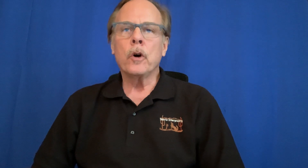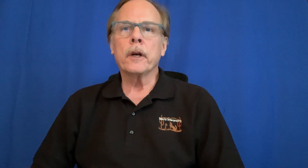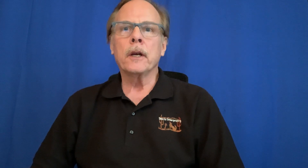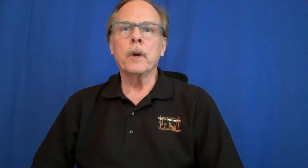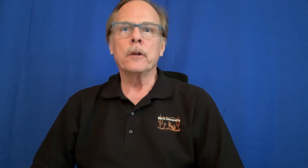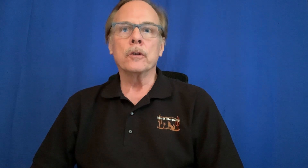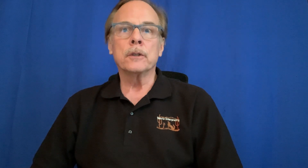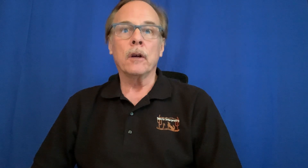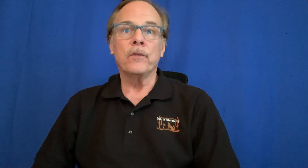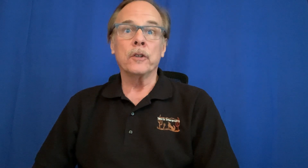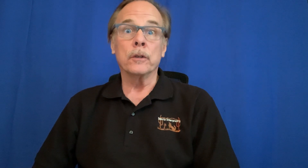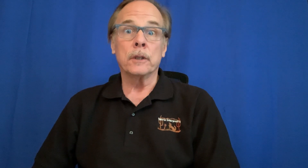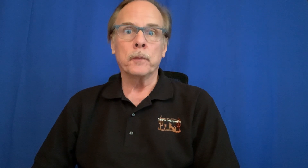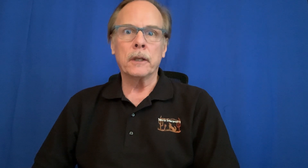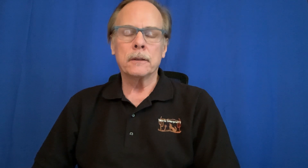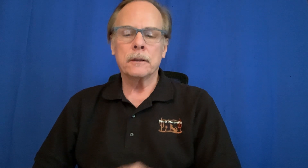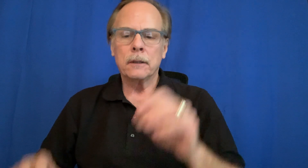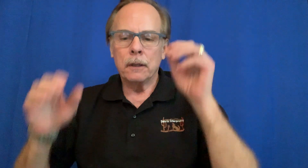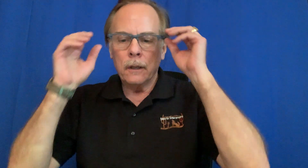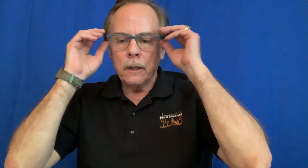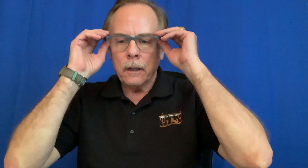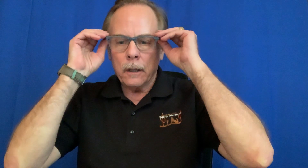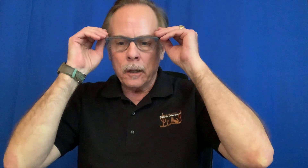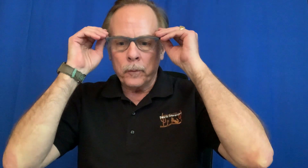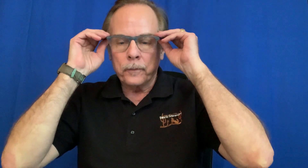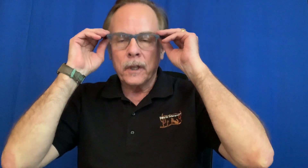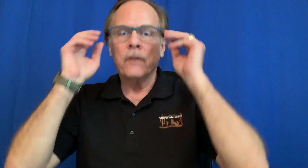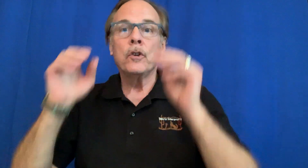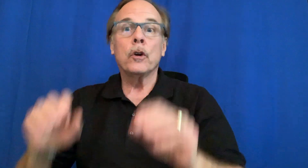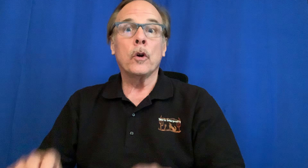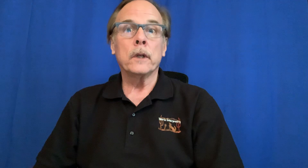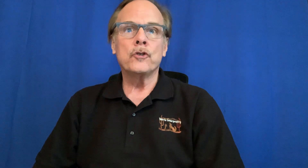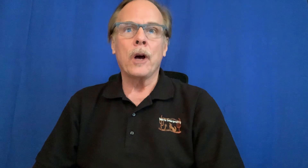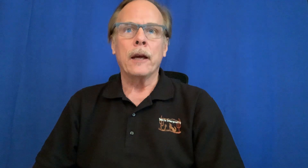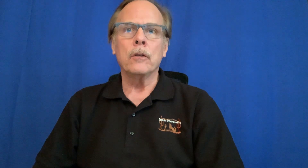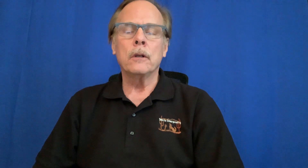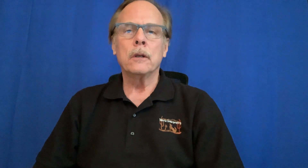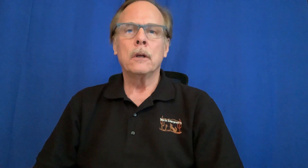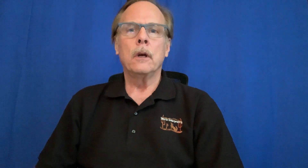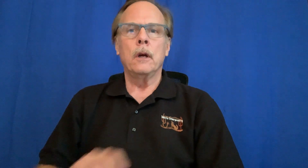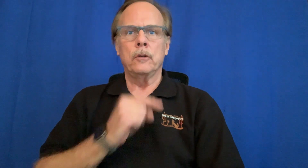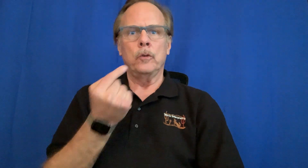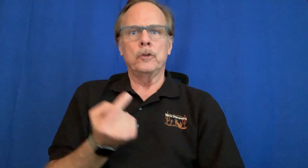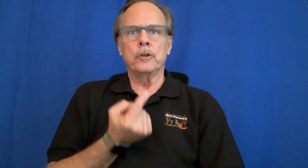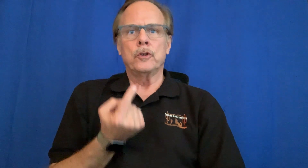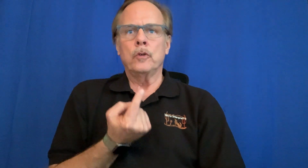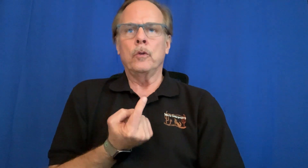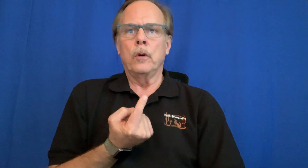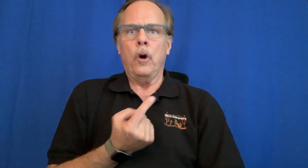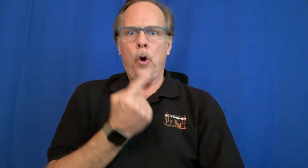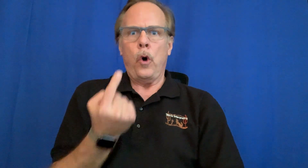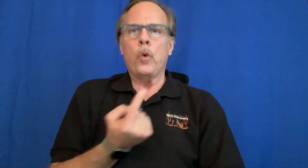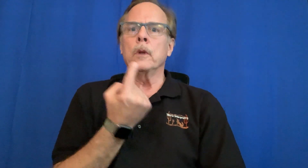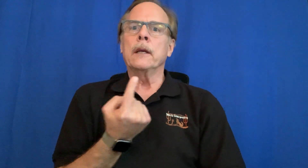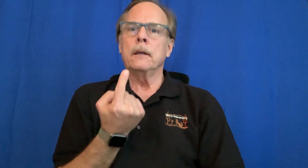talking about yourself and your siblings. If you're an only child, you would just do only,